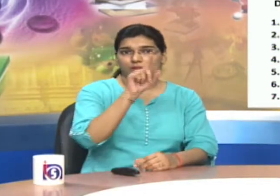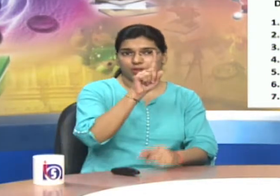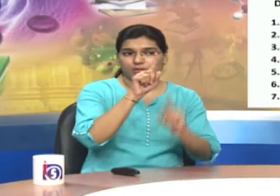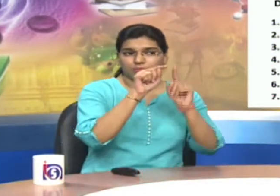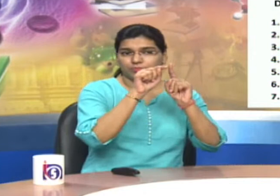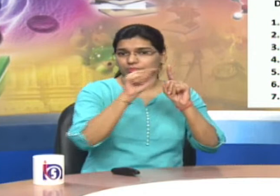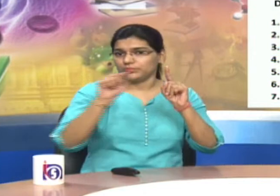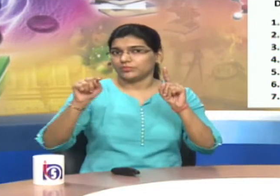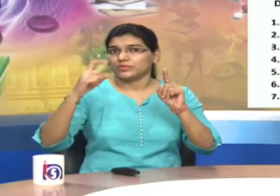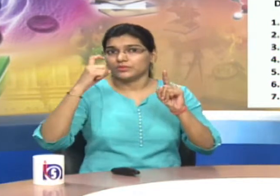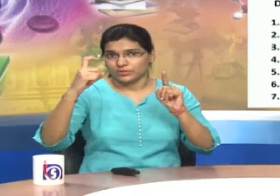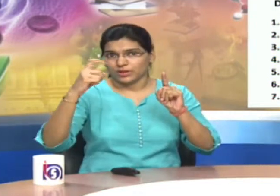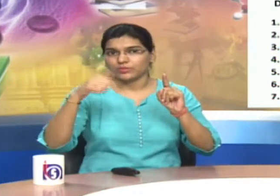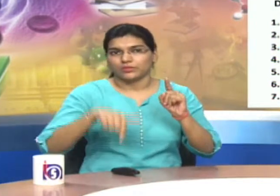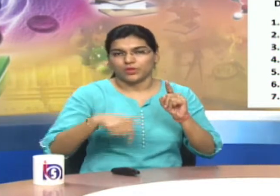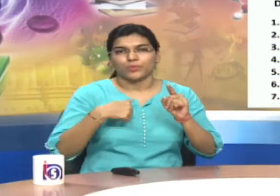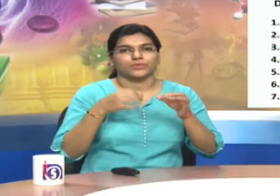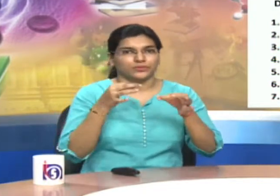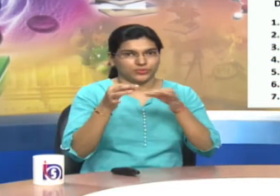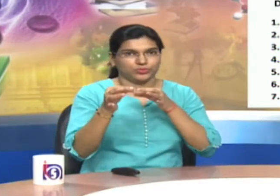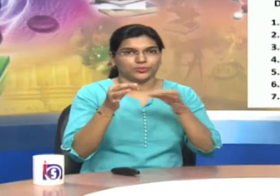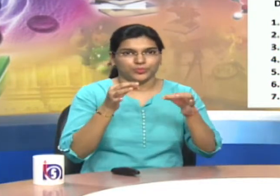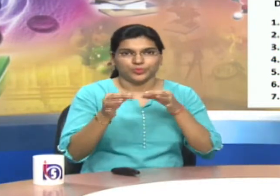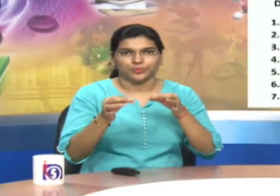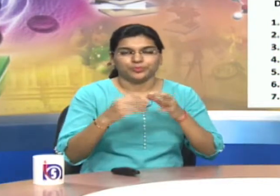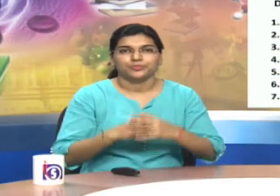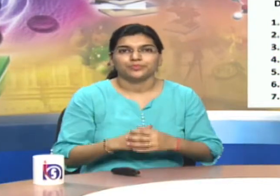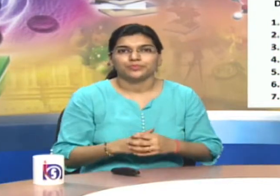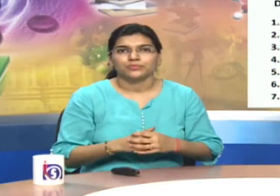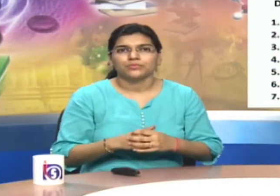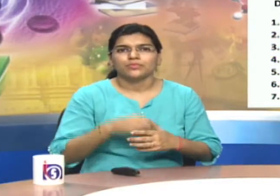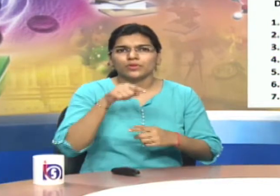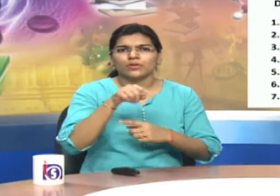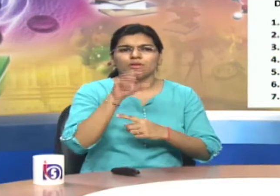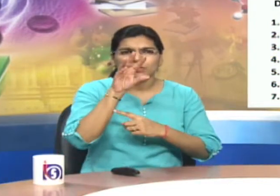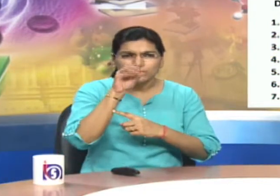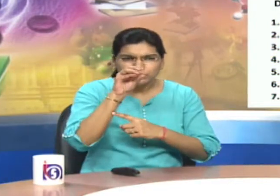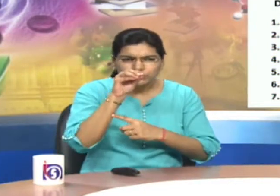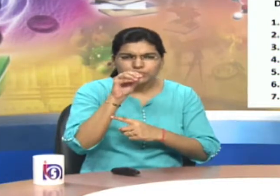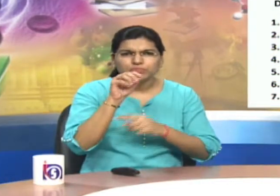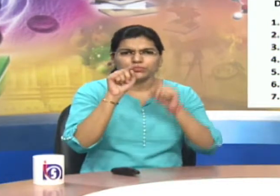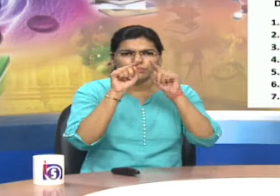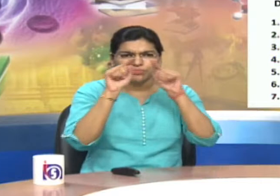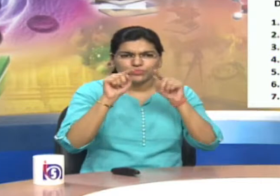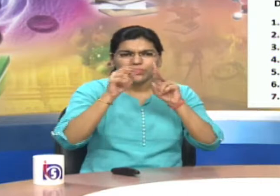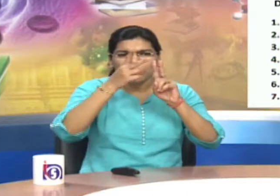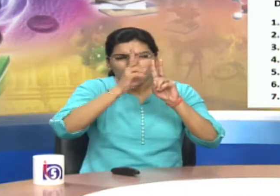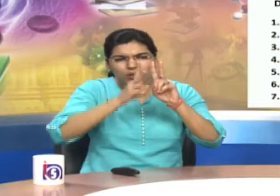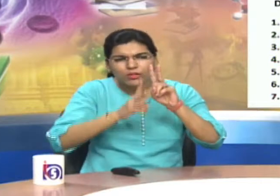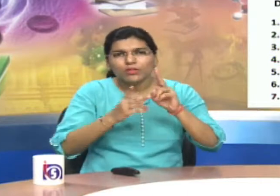There are different categories of auto shapes. I would be explaining all 1 to 7.